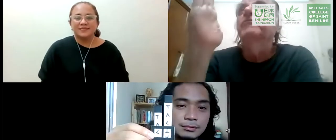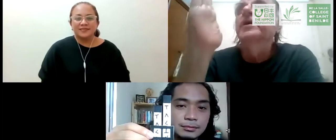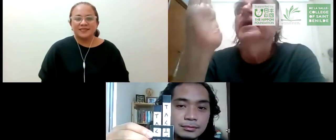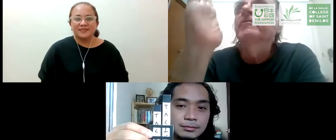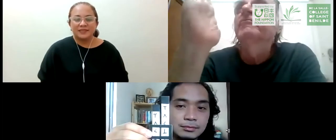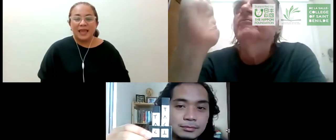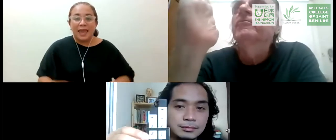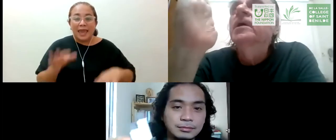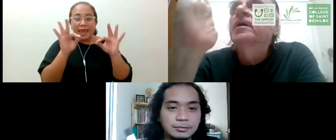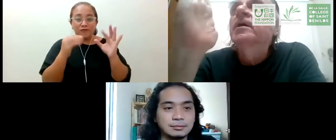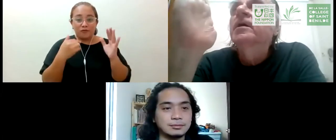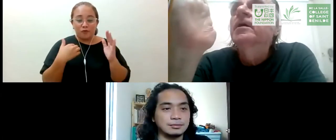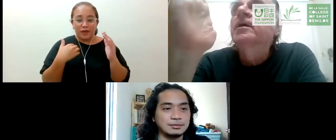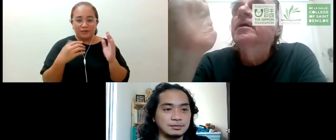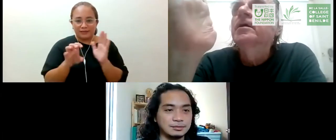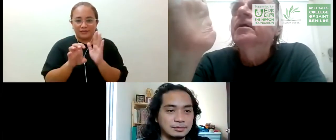if we have,